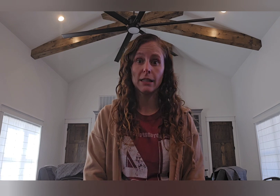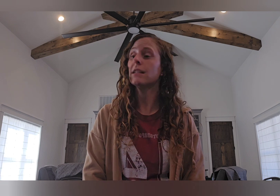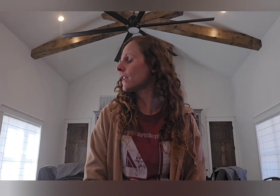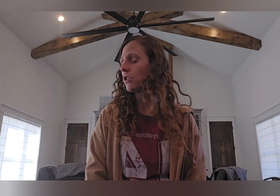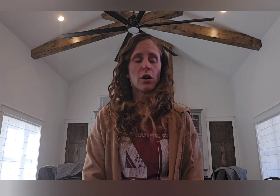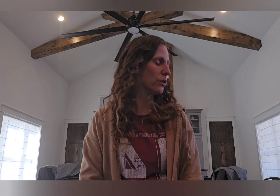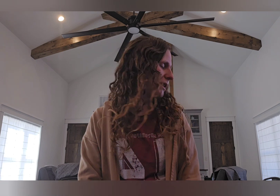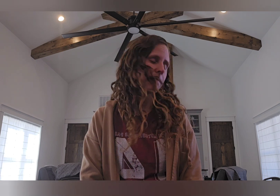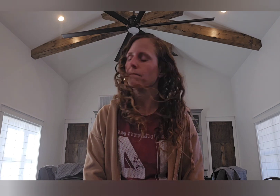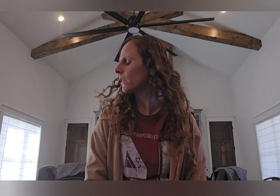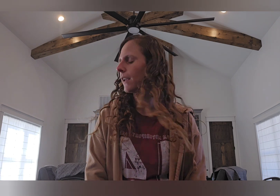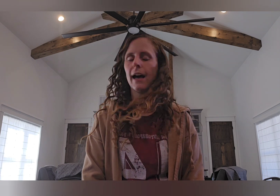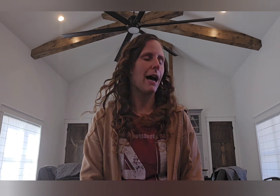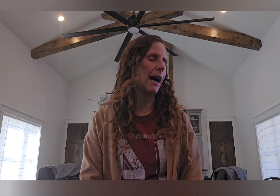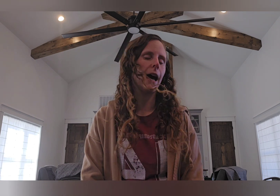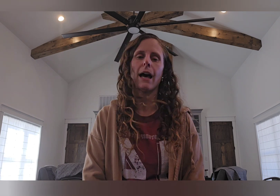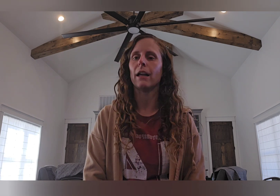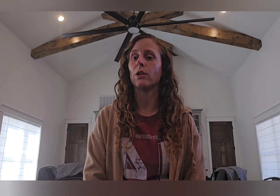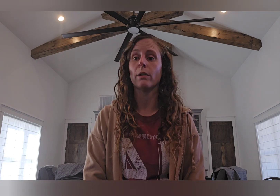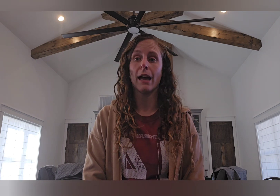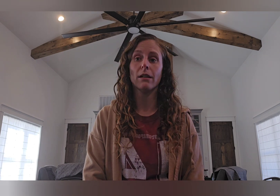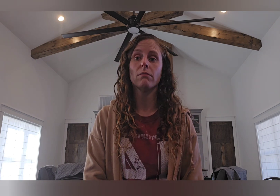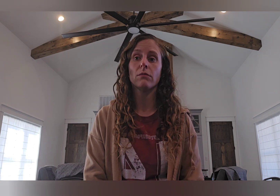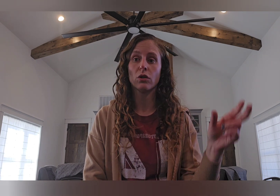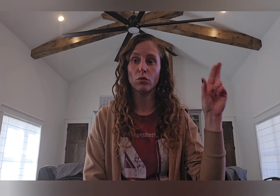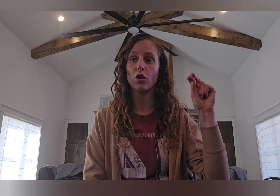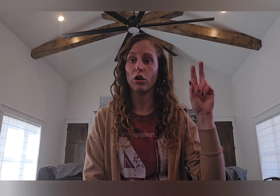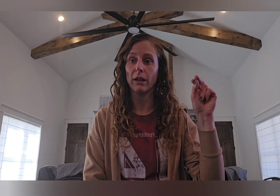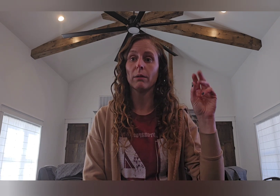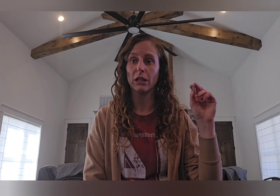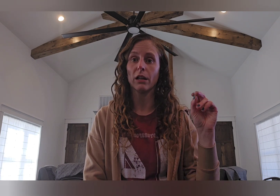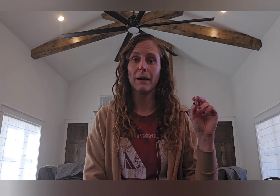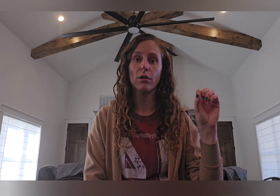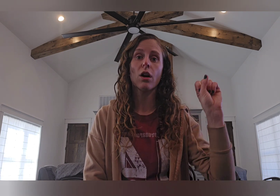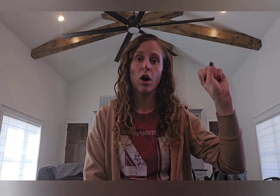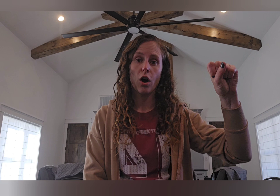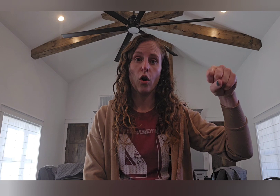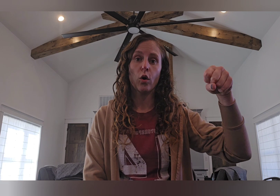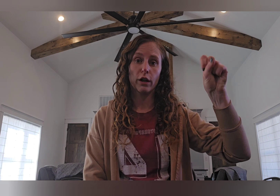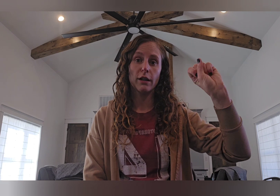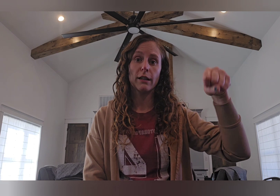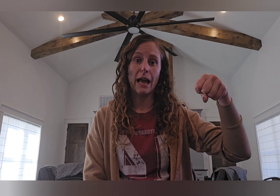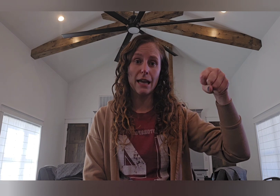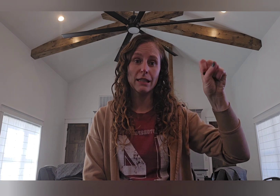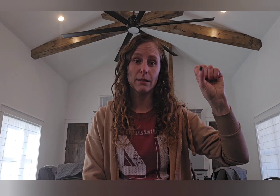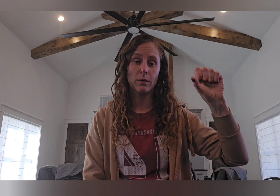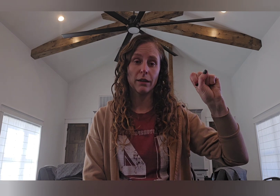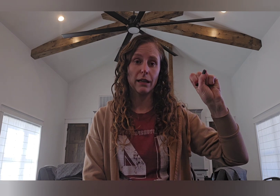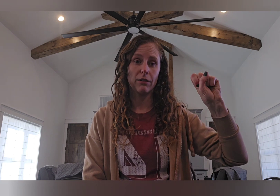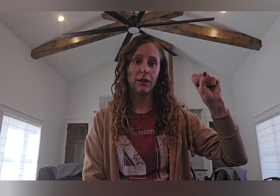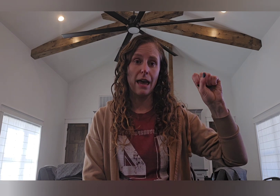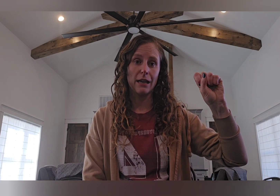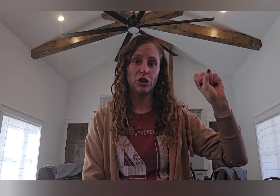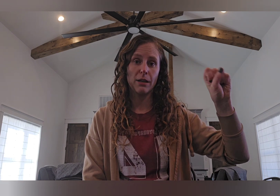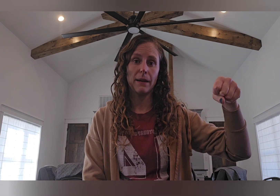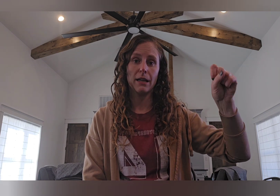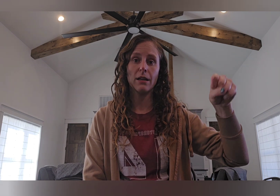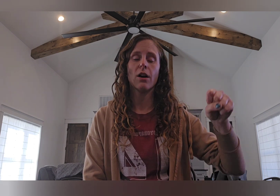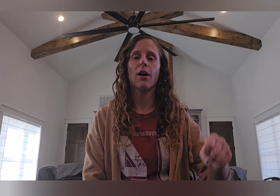Yeses and nos, you can do no like we talked about, or yes with like a little S-shaped hand,